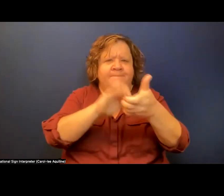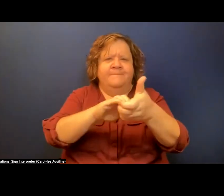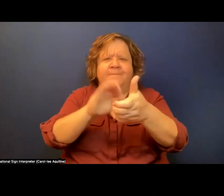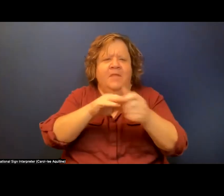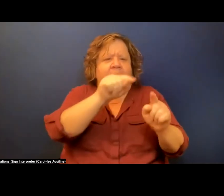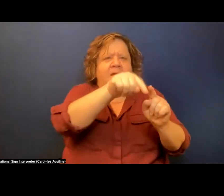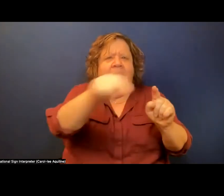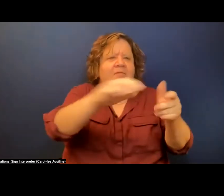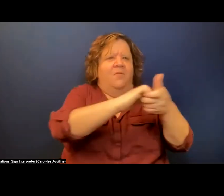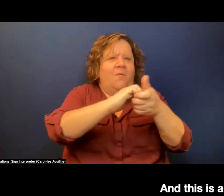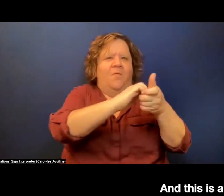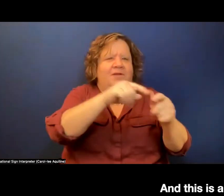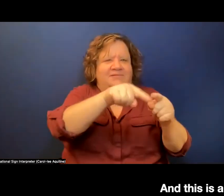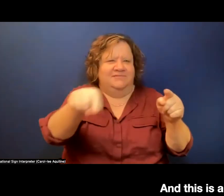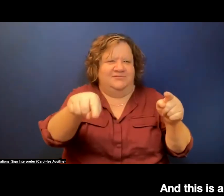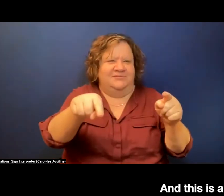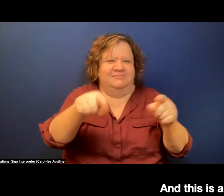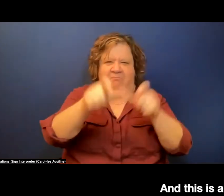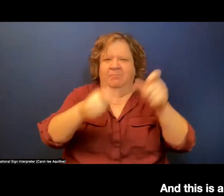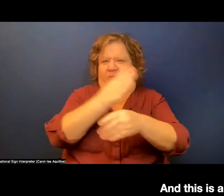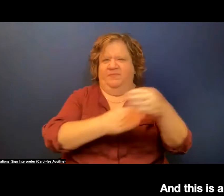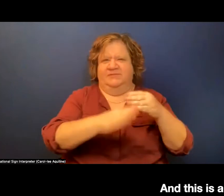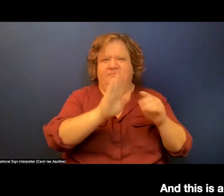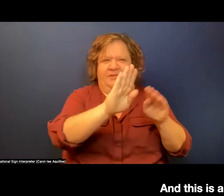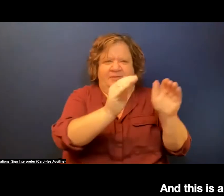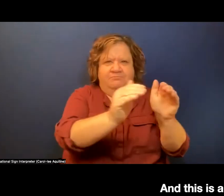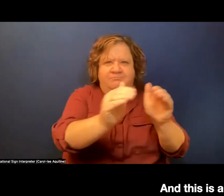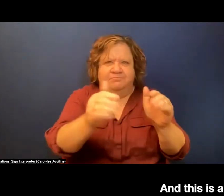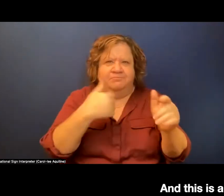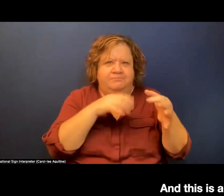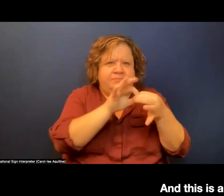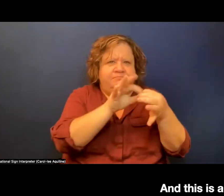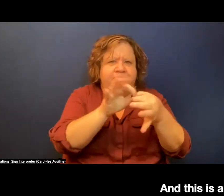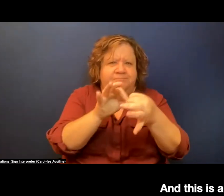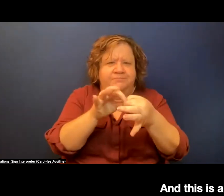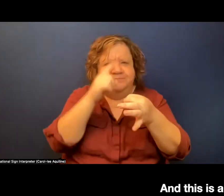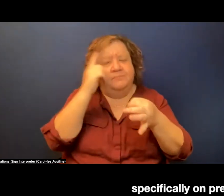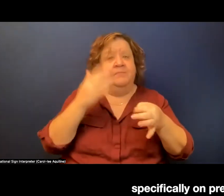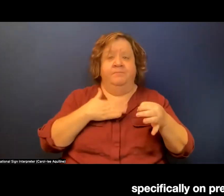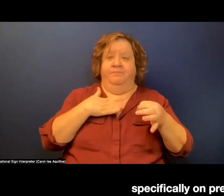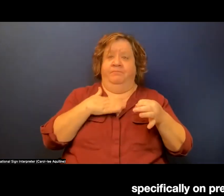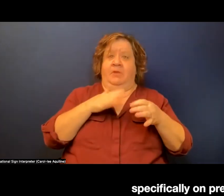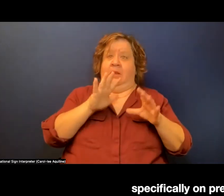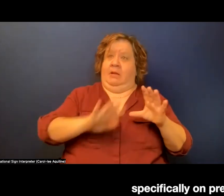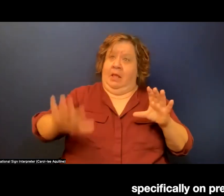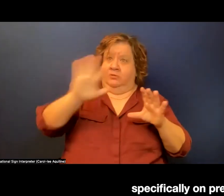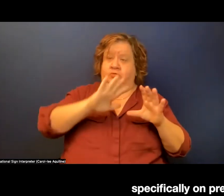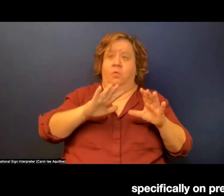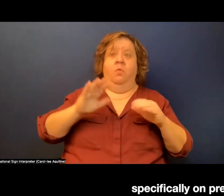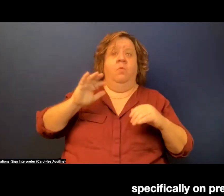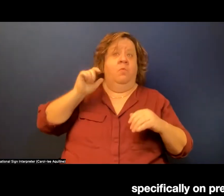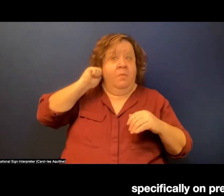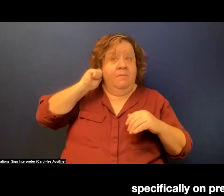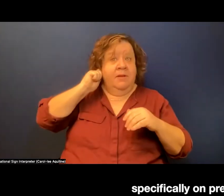including Organization of Women, Haguruka, and this is a national women rights organization that focusing specifically